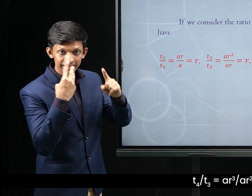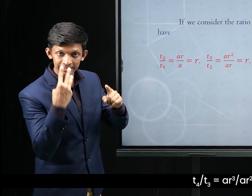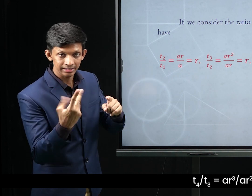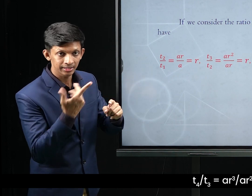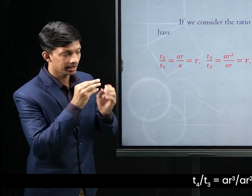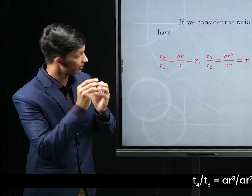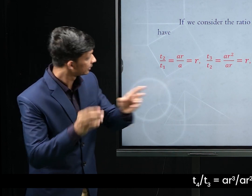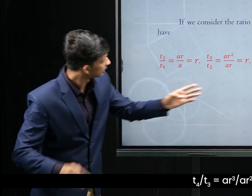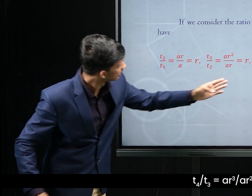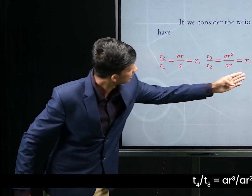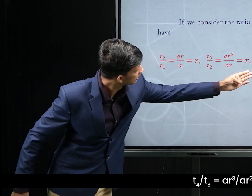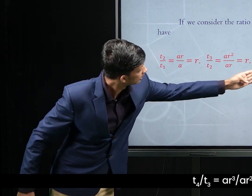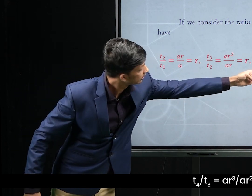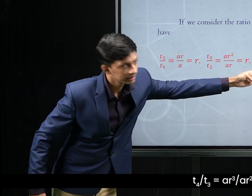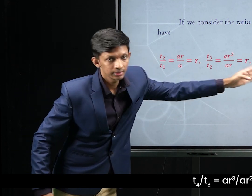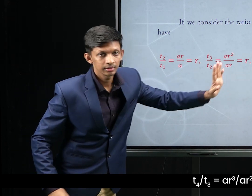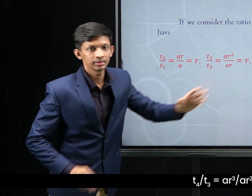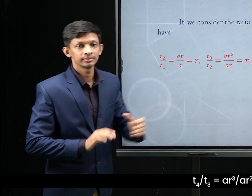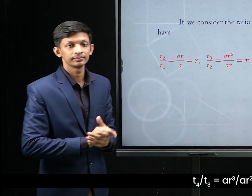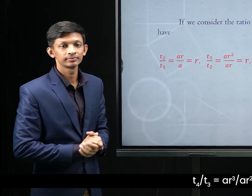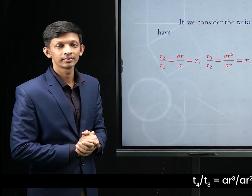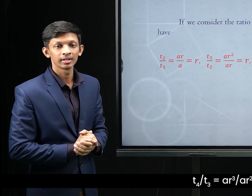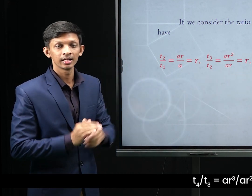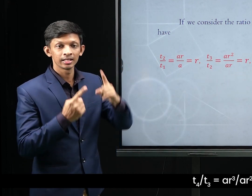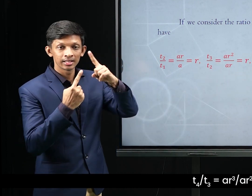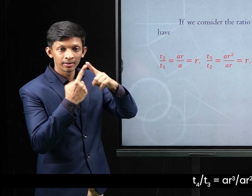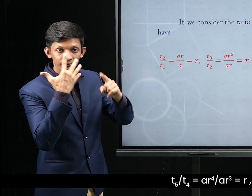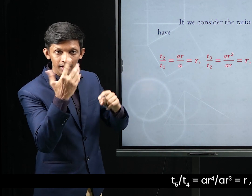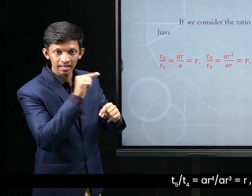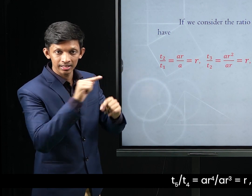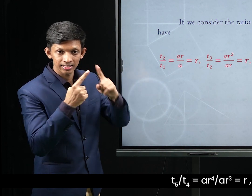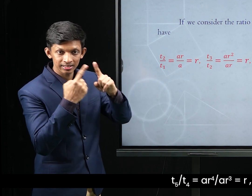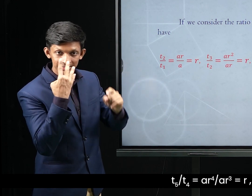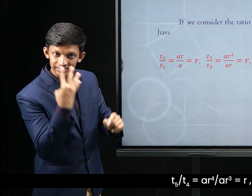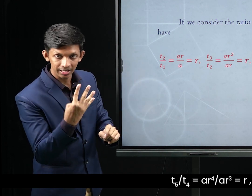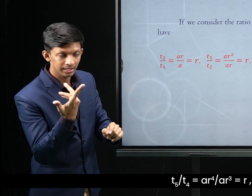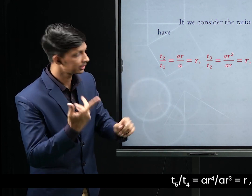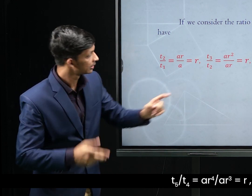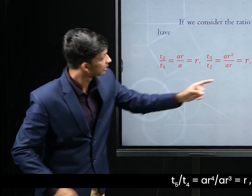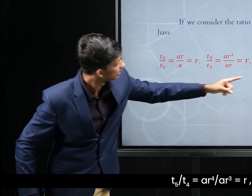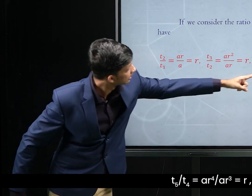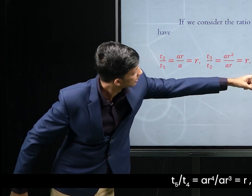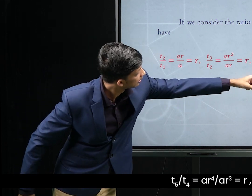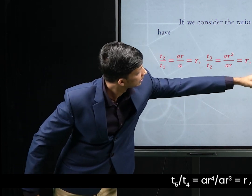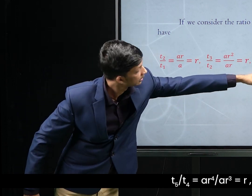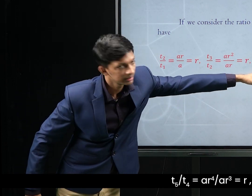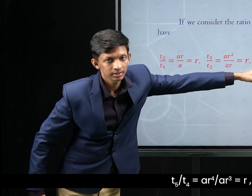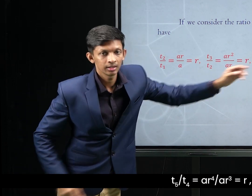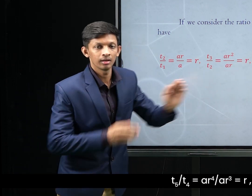is equal to AR cube by AR square, which is equal to R. T5 by T4 is equal to AR power 4 by AR cube, which